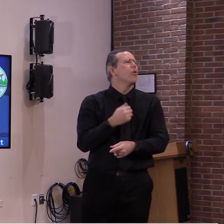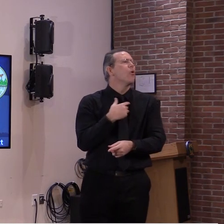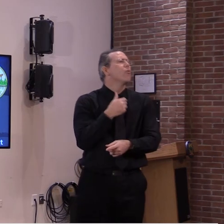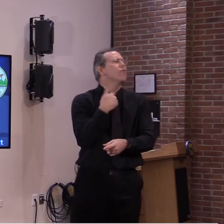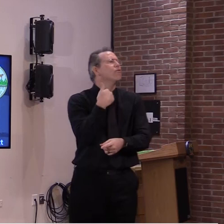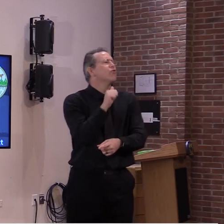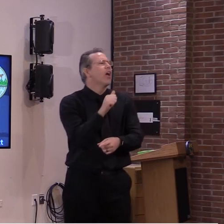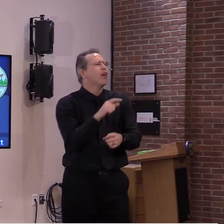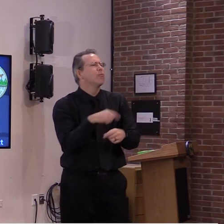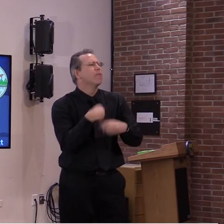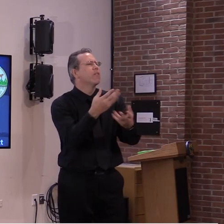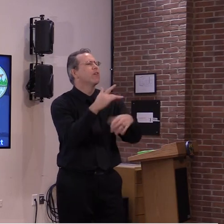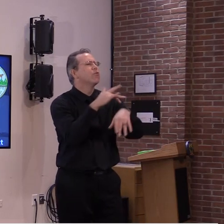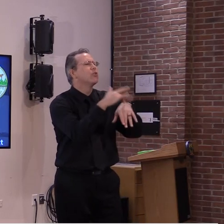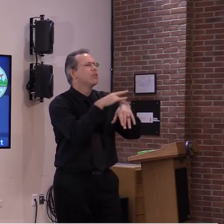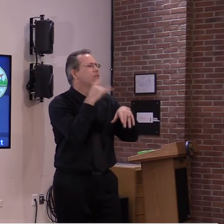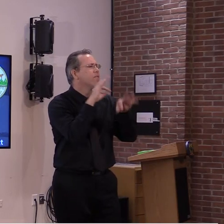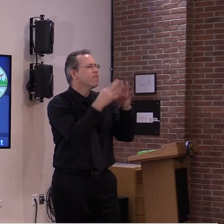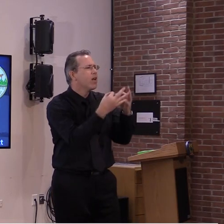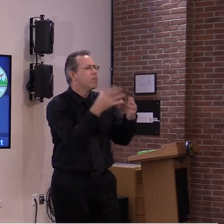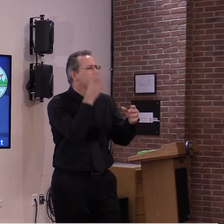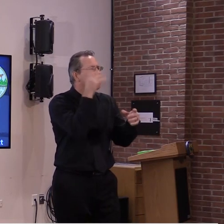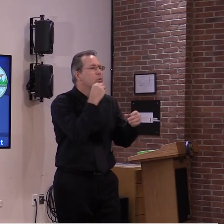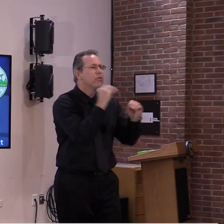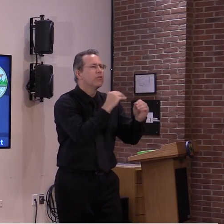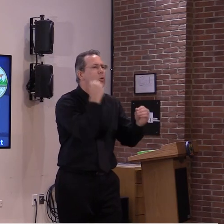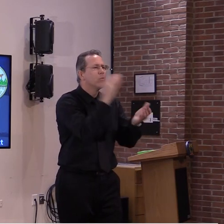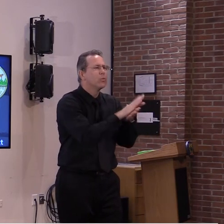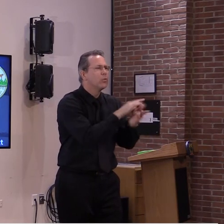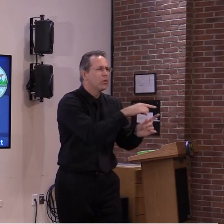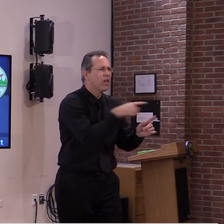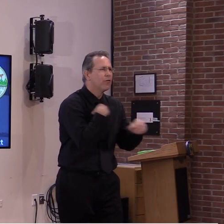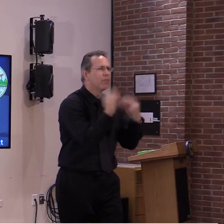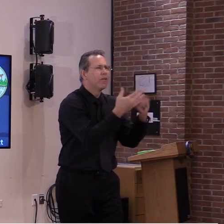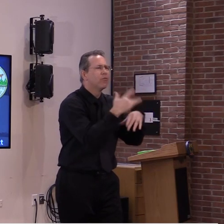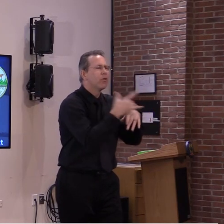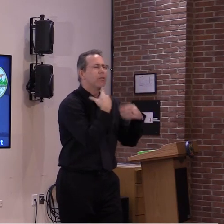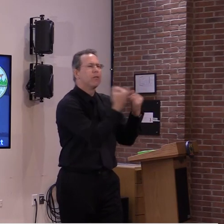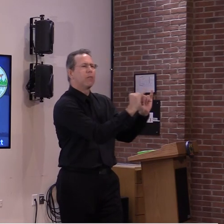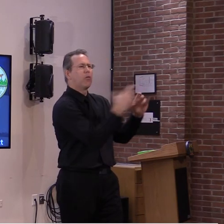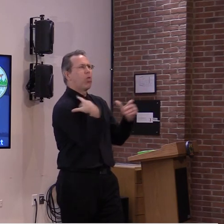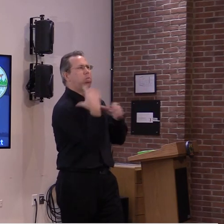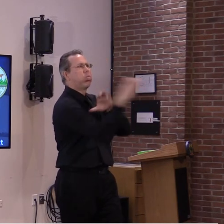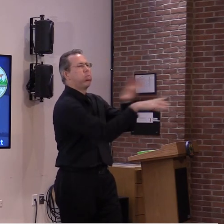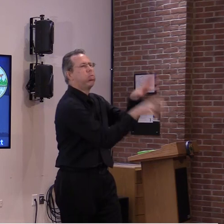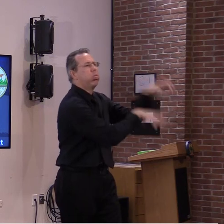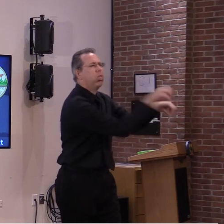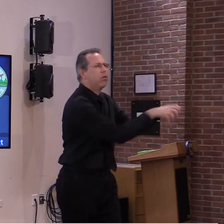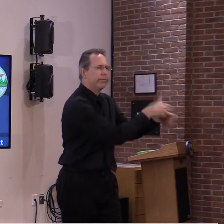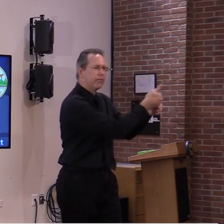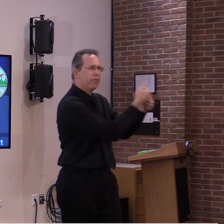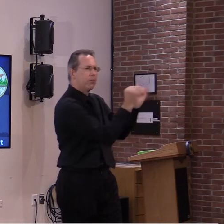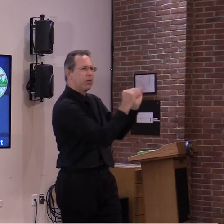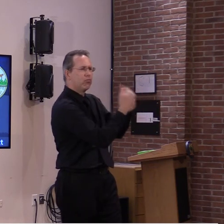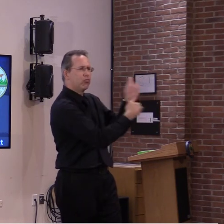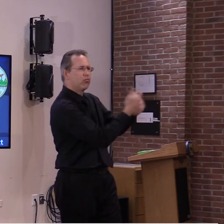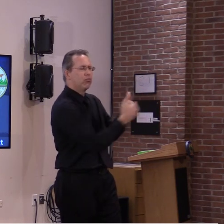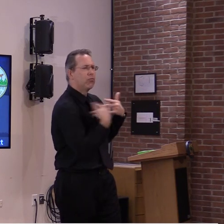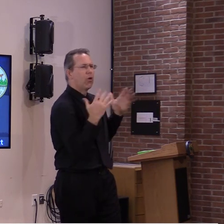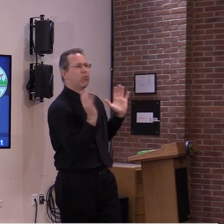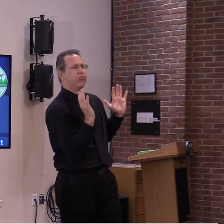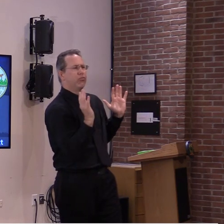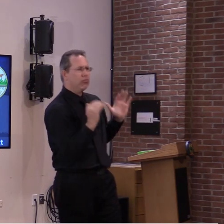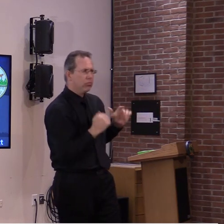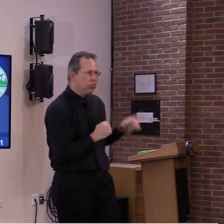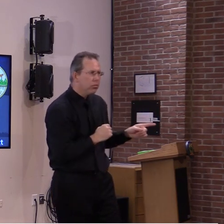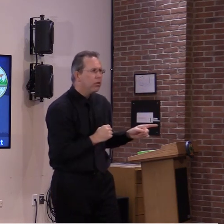students. We do have a longstanding policy initiative in the state that requires school districts to have policies around home